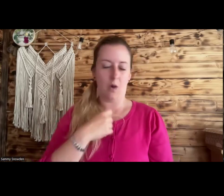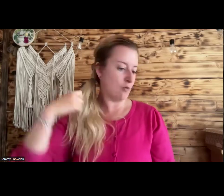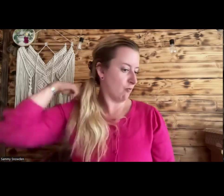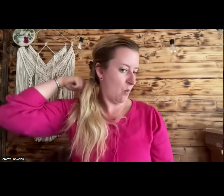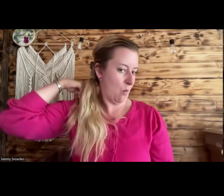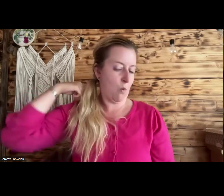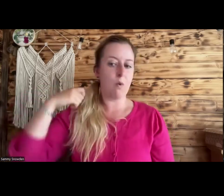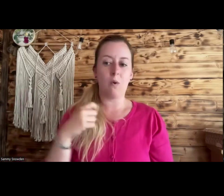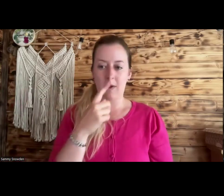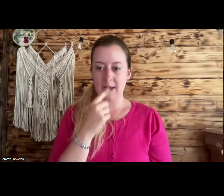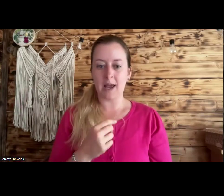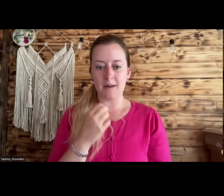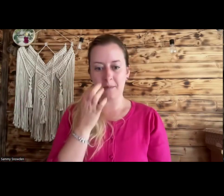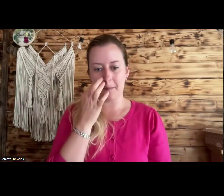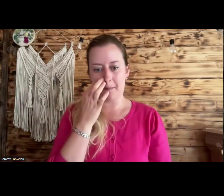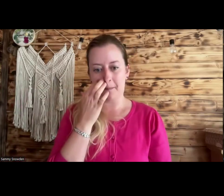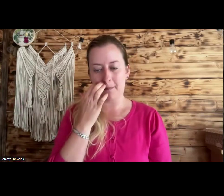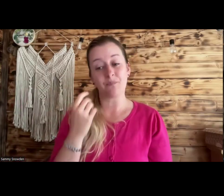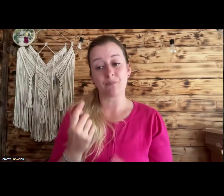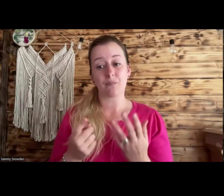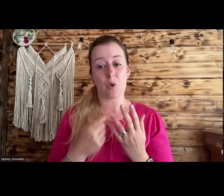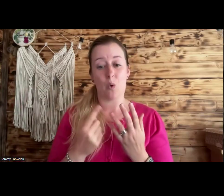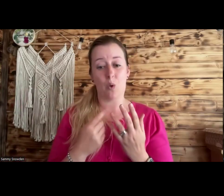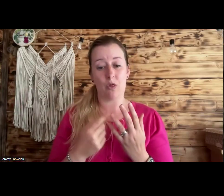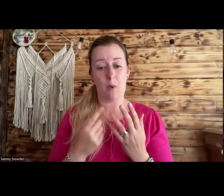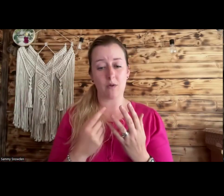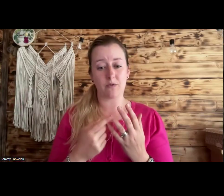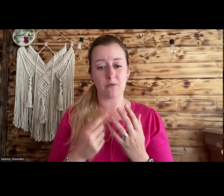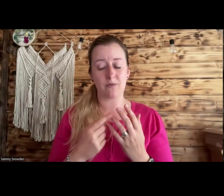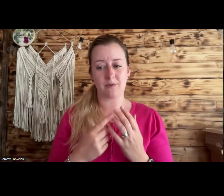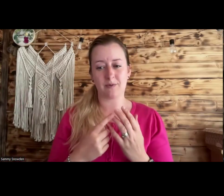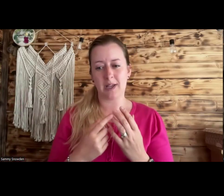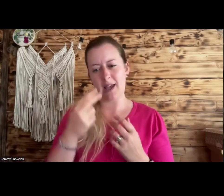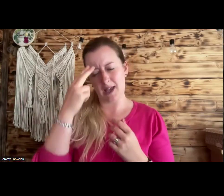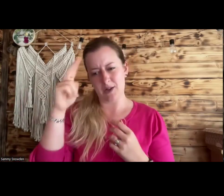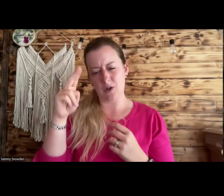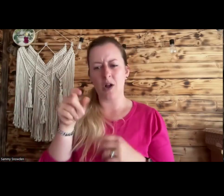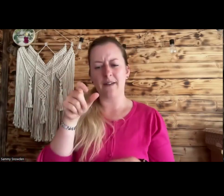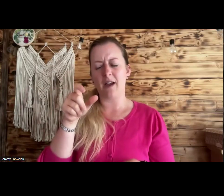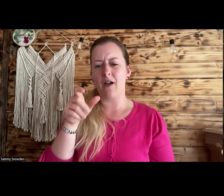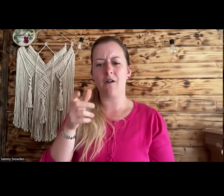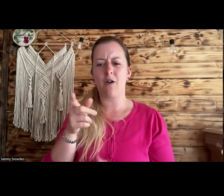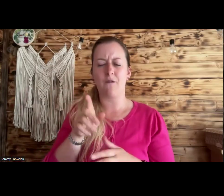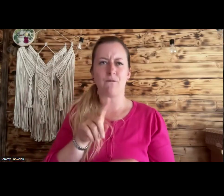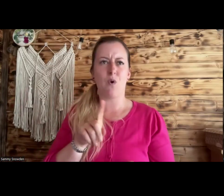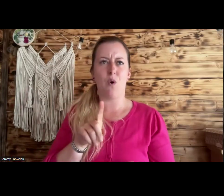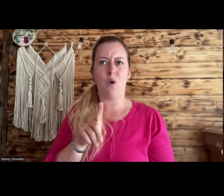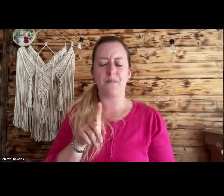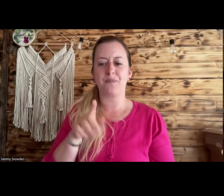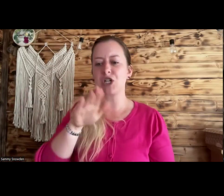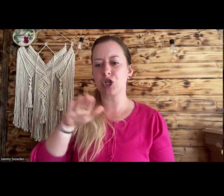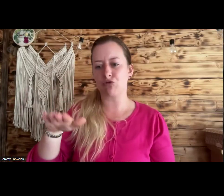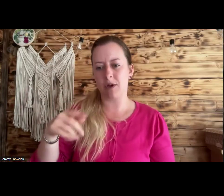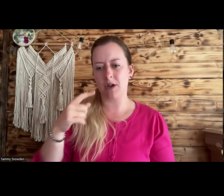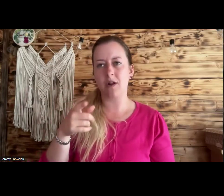one for all ages, is Thinker. Now, I've actually run out of that, so I can't show you the bottle, but many of us probably already have it. And this is a